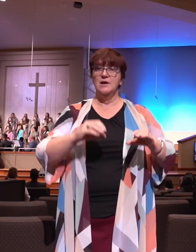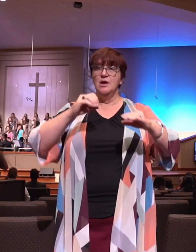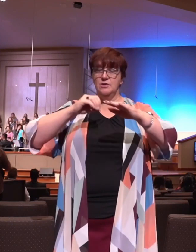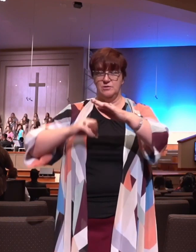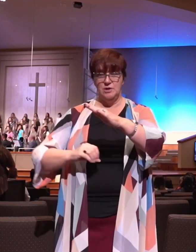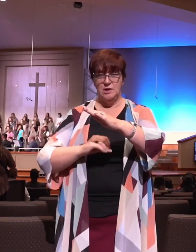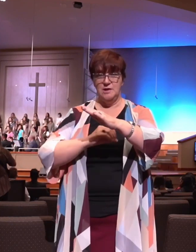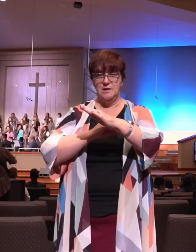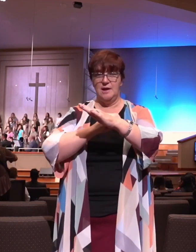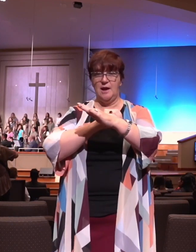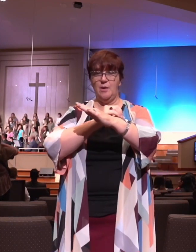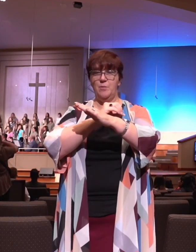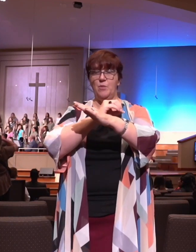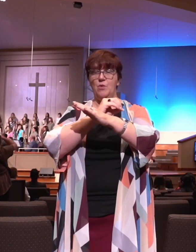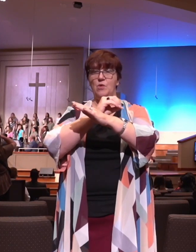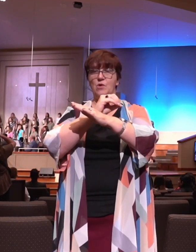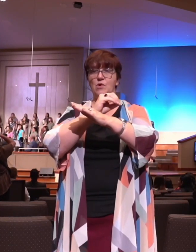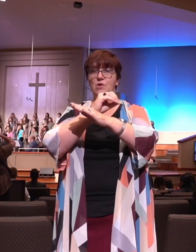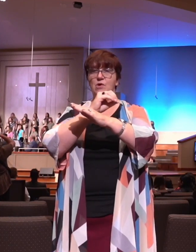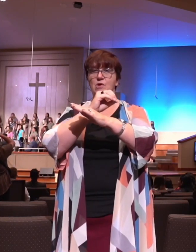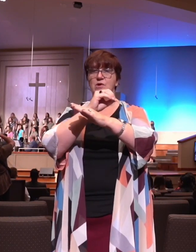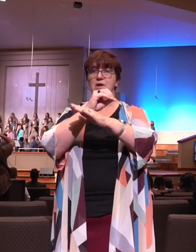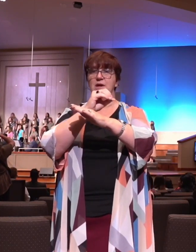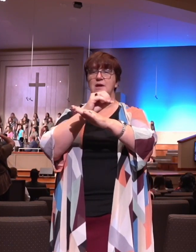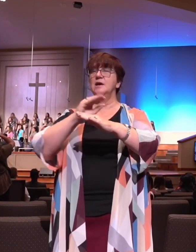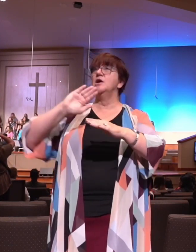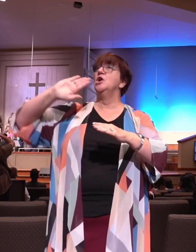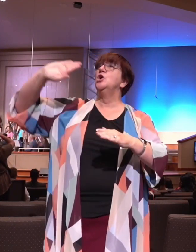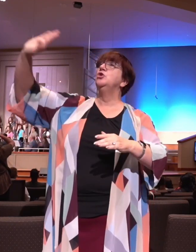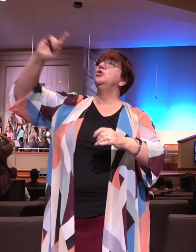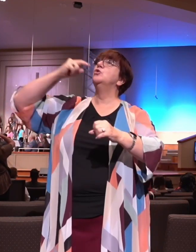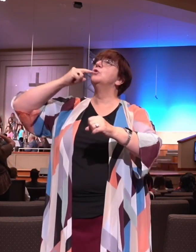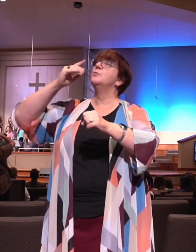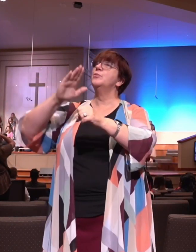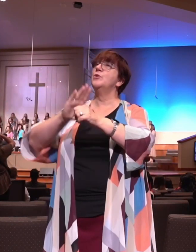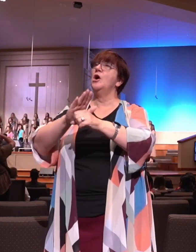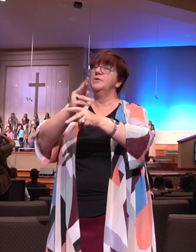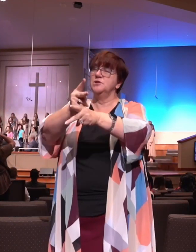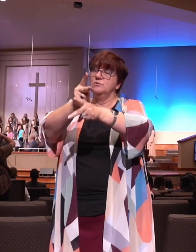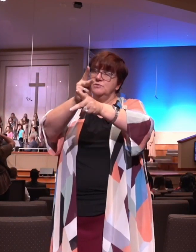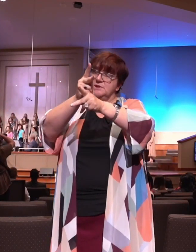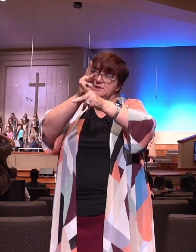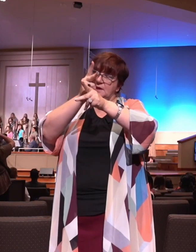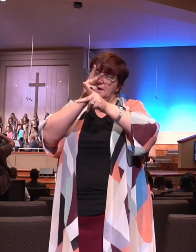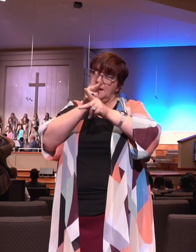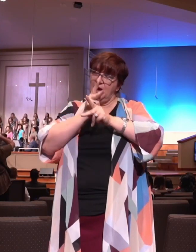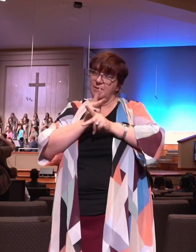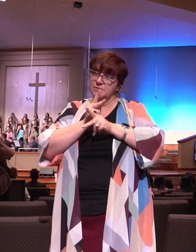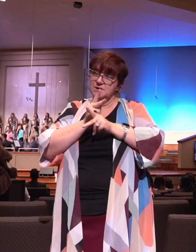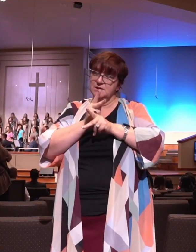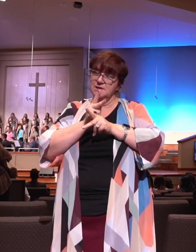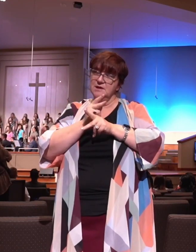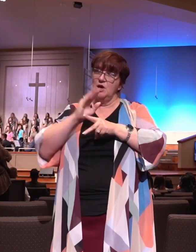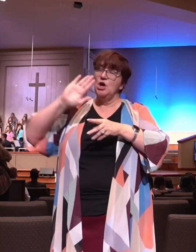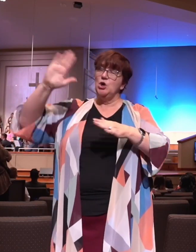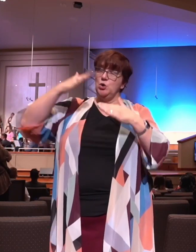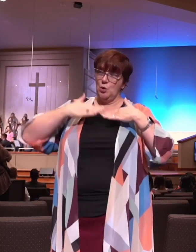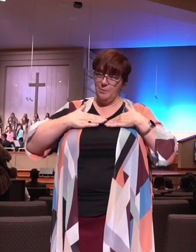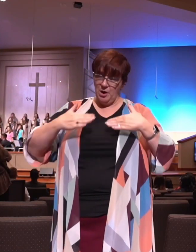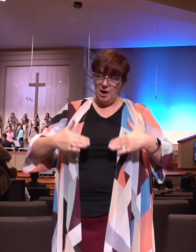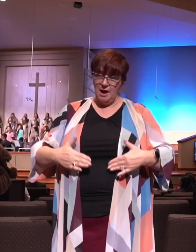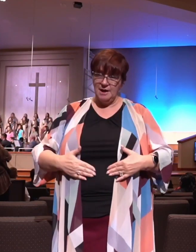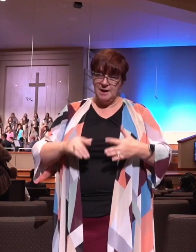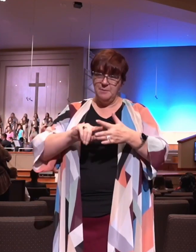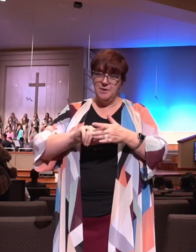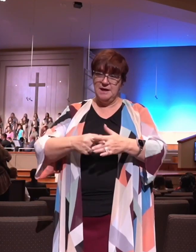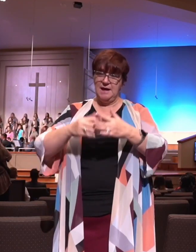morning That sealed the promise Your very body